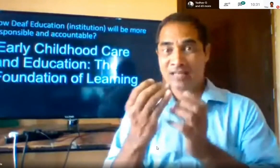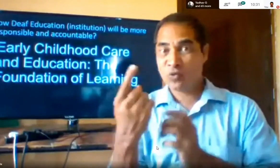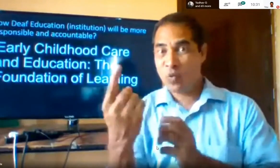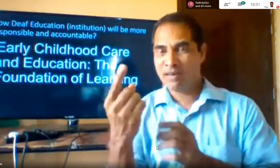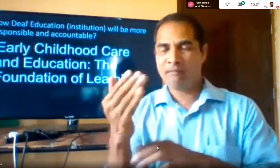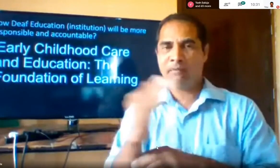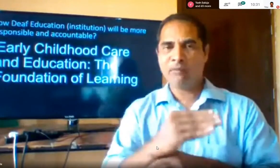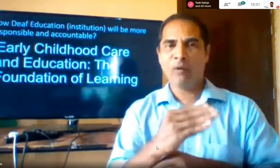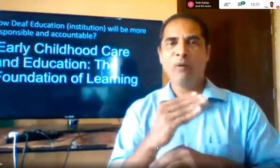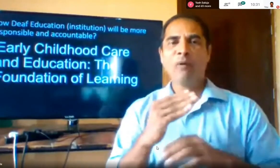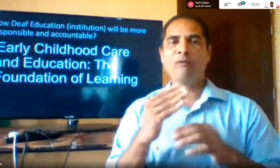pre-education,